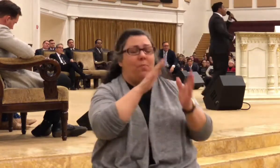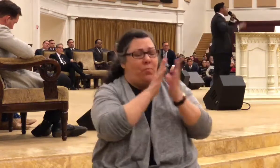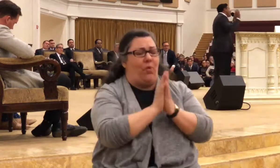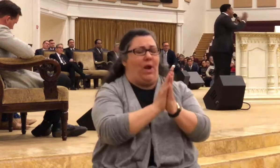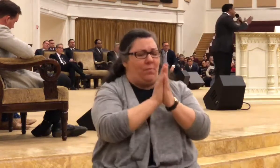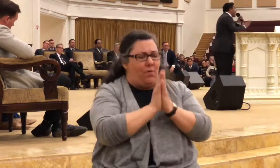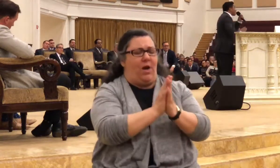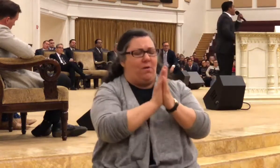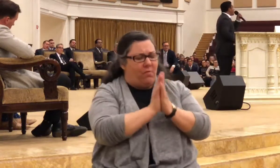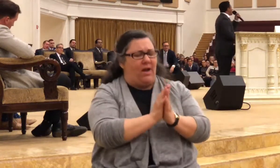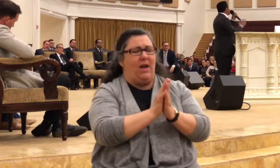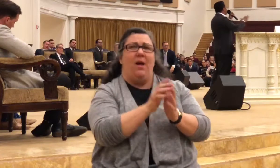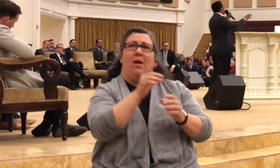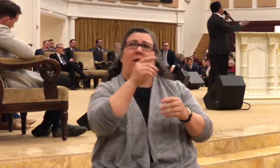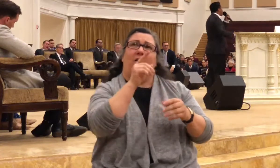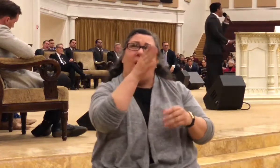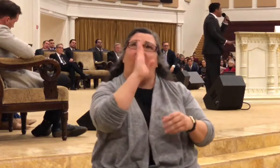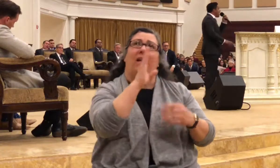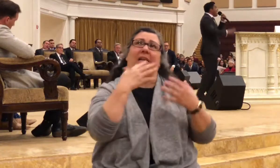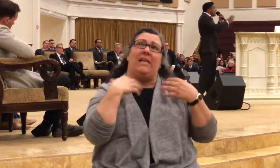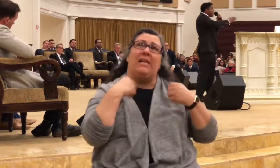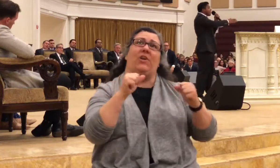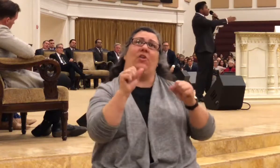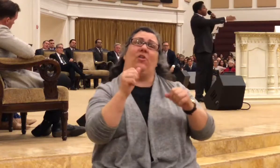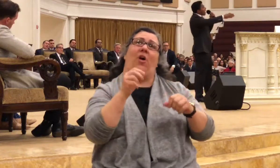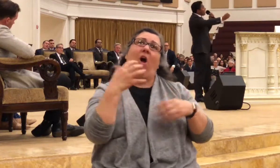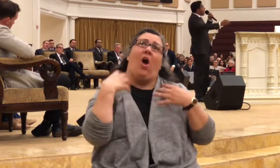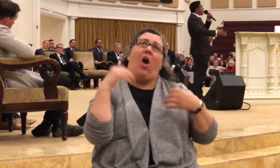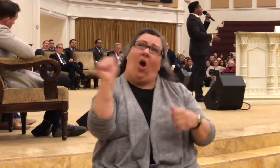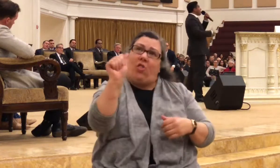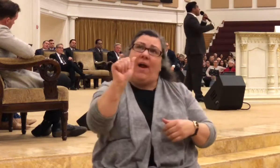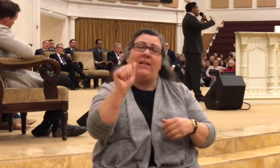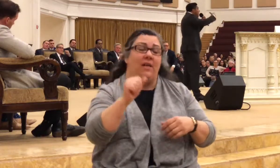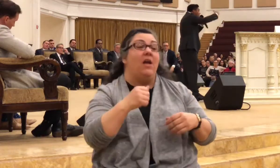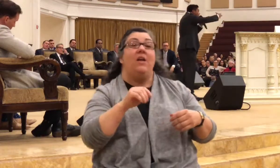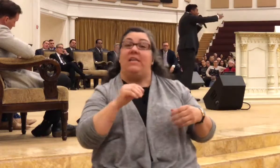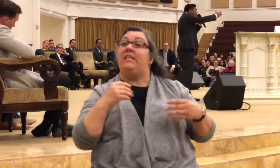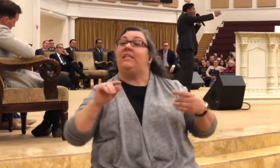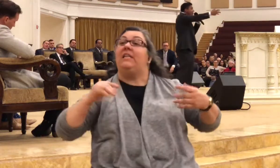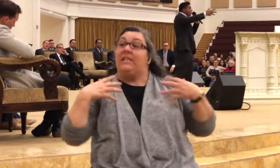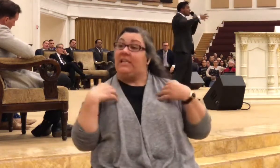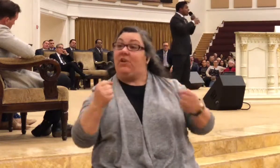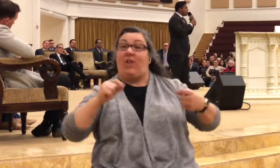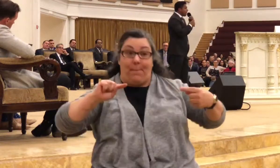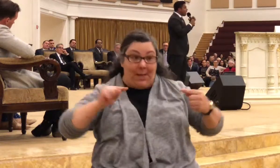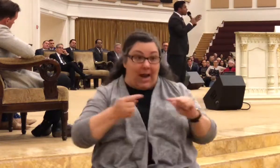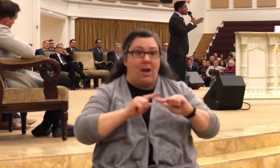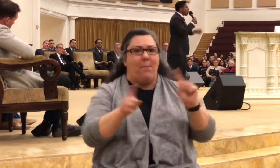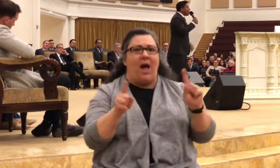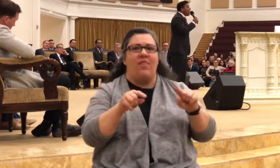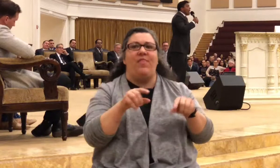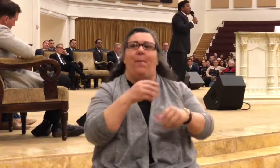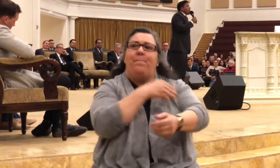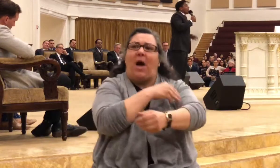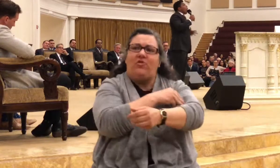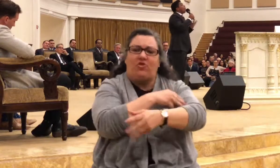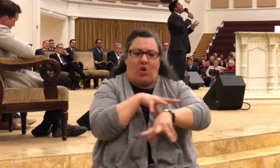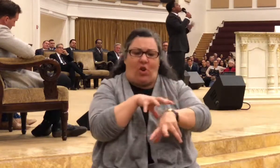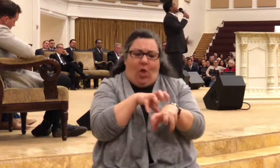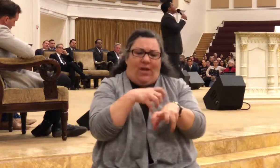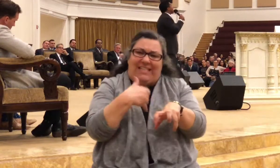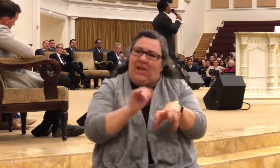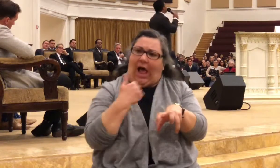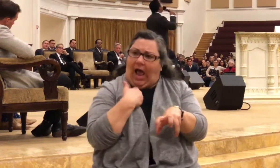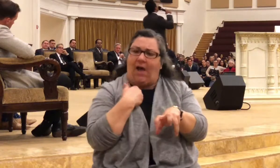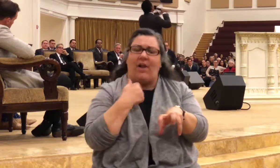prayed and believed that God would heal it in different places. And he's healed the pain of it, but then the muscle cramping still there and so on. And I remember all